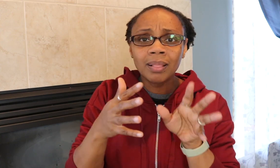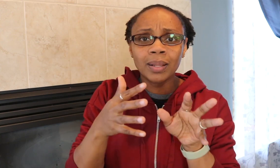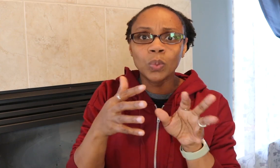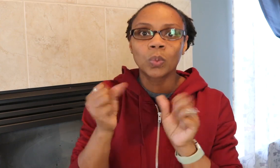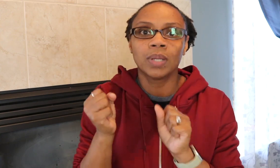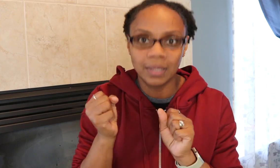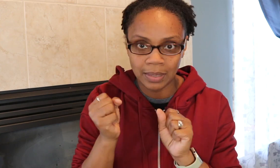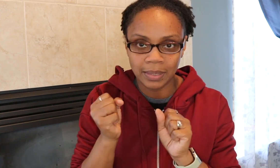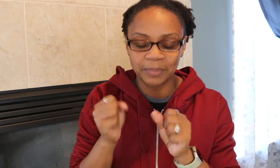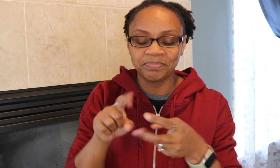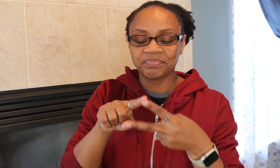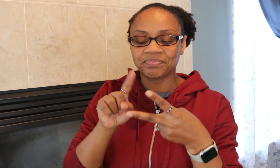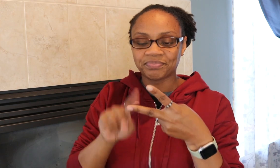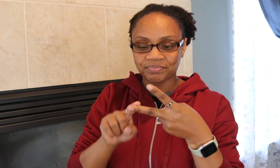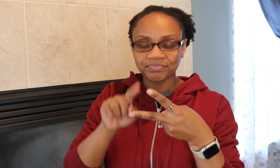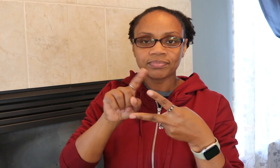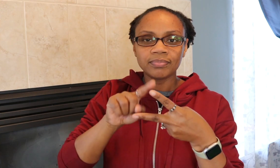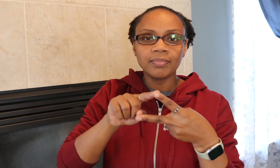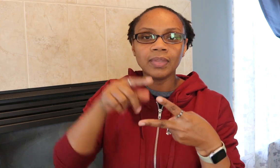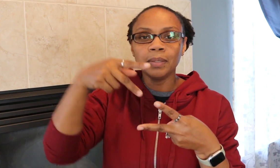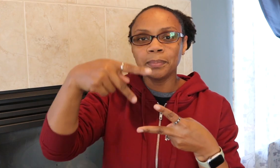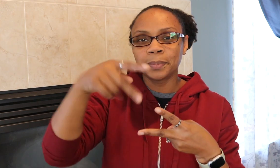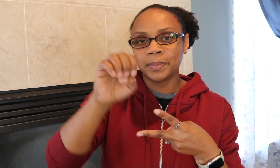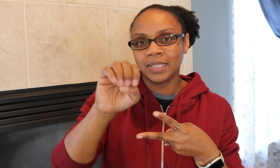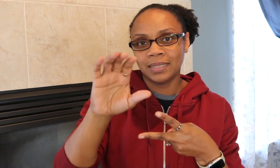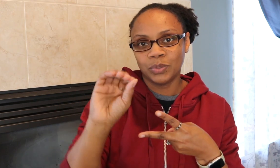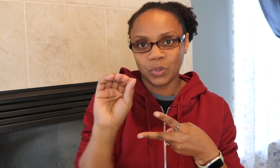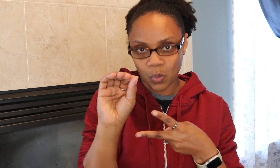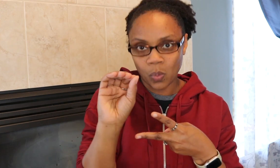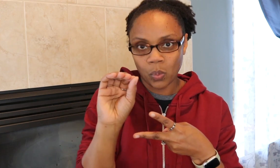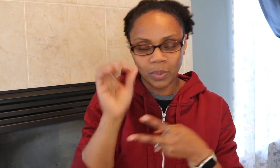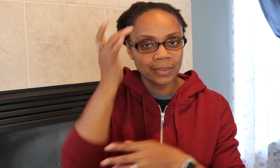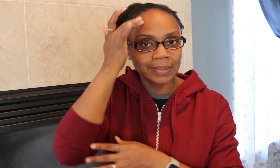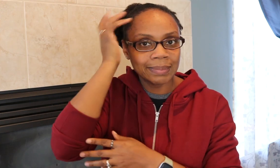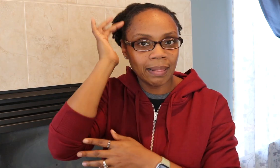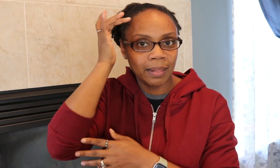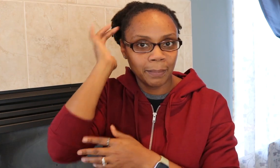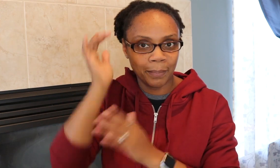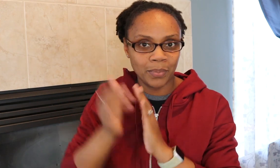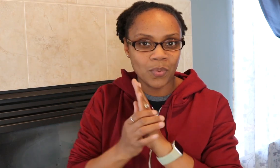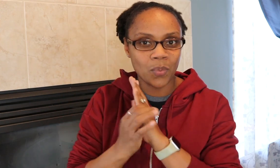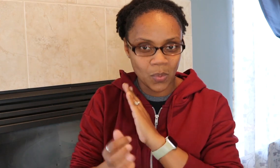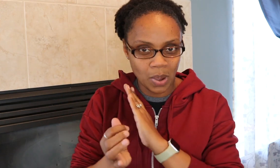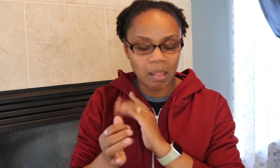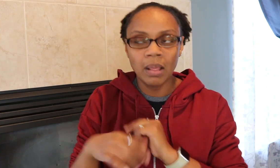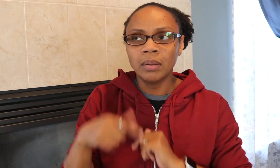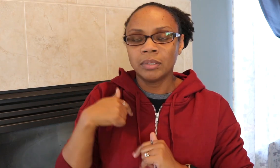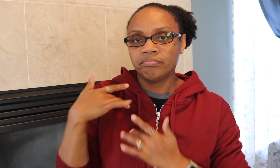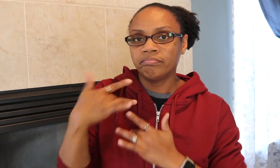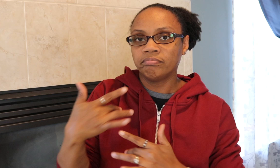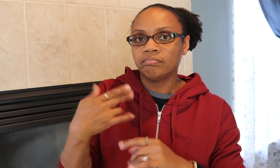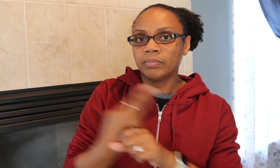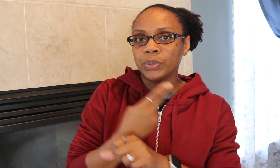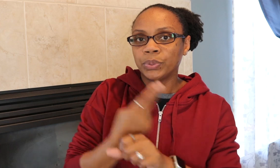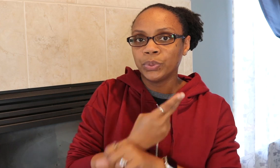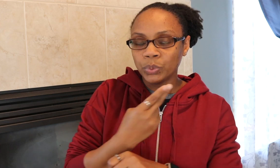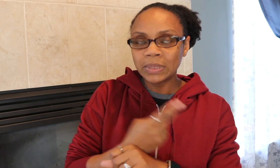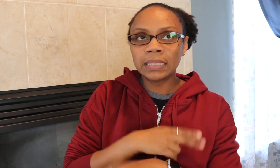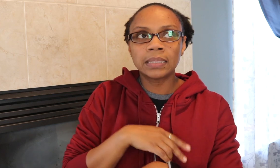good, very simple, very quick. The first one is a peppermint essential scalp oil. I tend to use